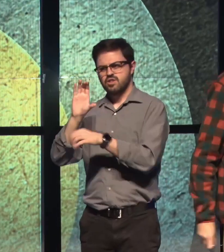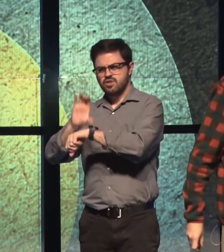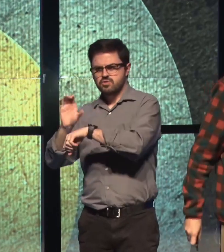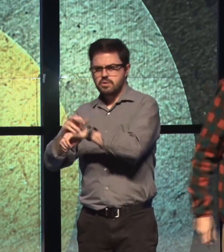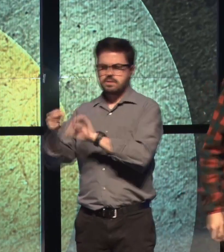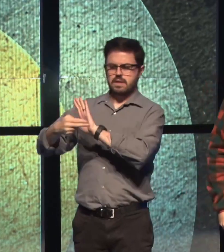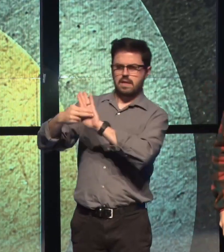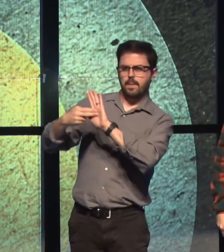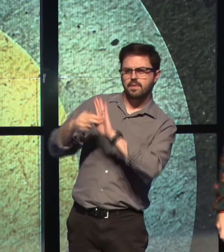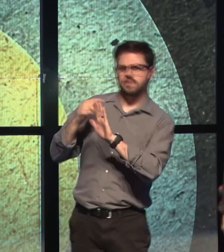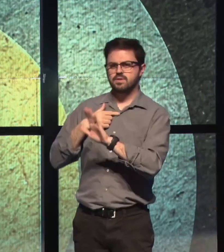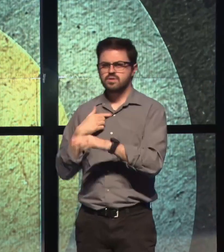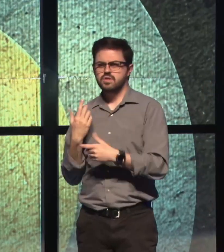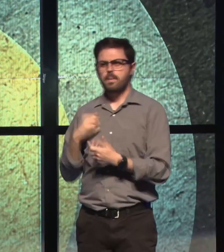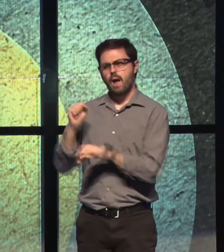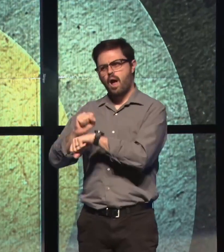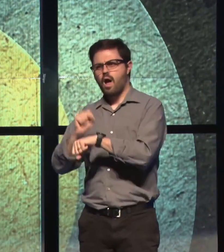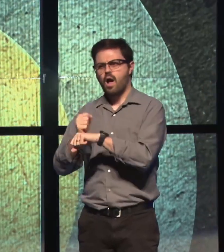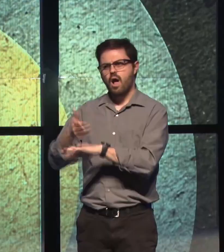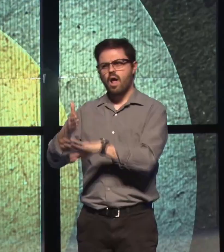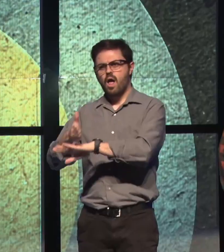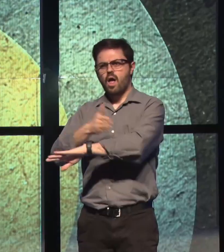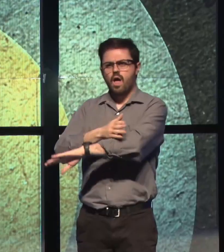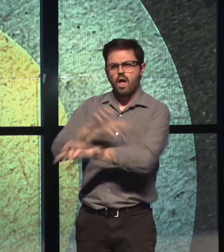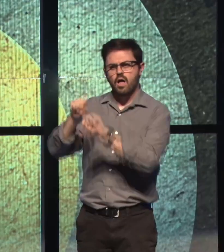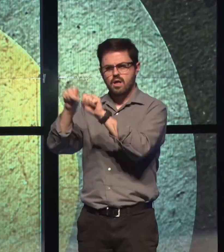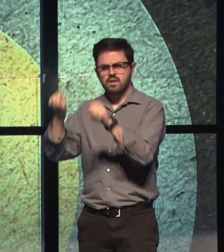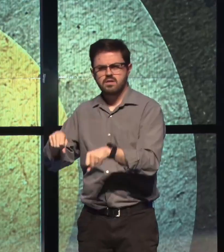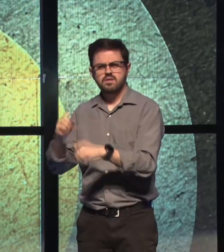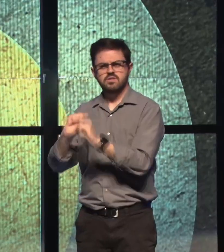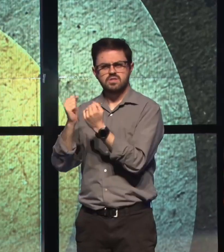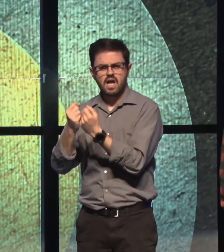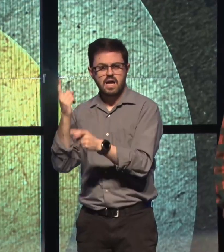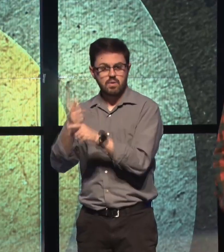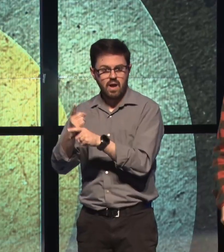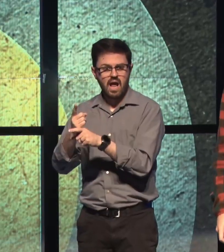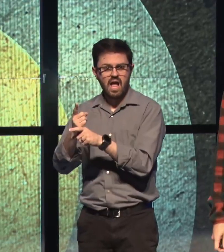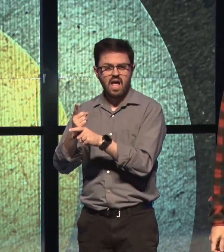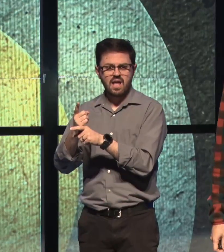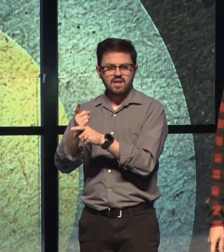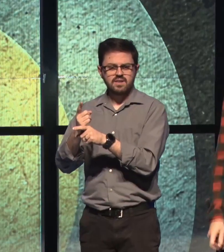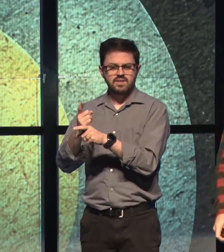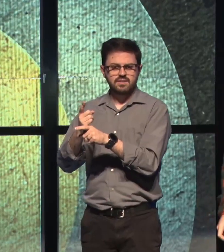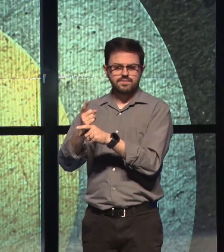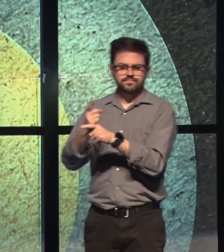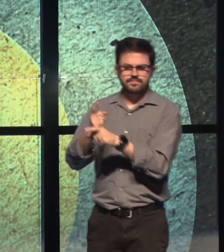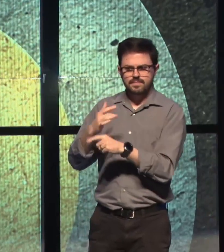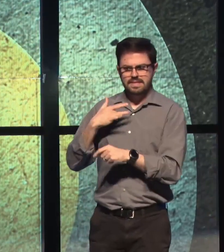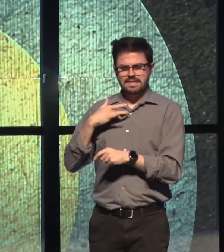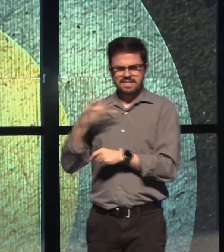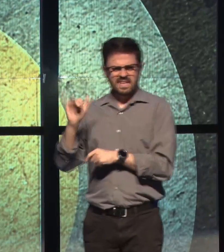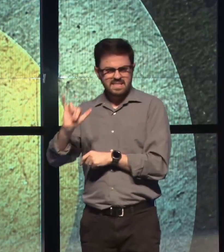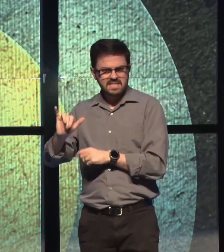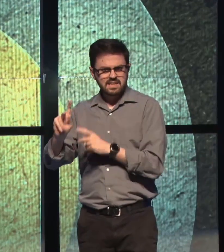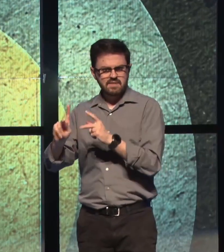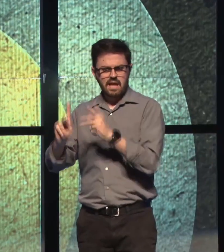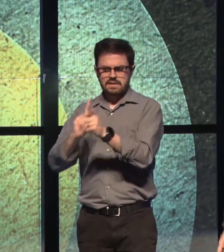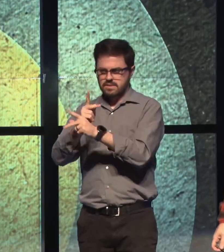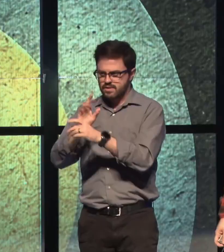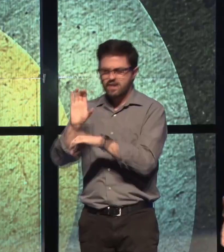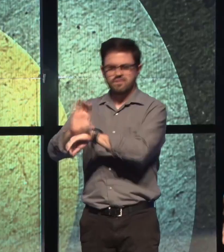me. I'm not a part of the conservative church. Well, I'm coming after you now. Because see, the tendency of the progressive church is to